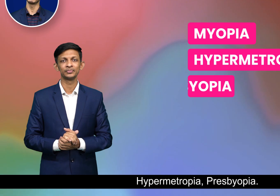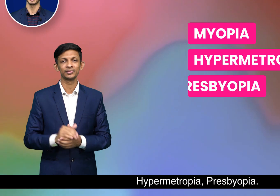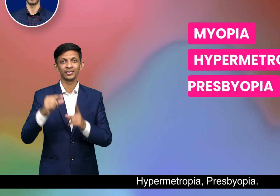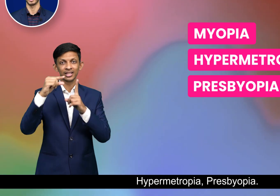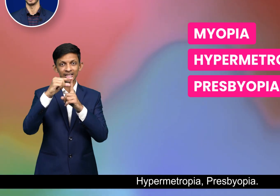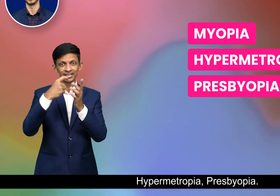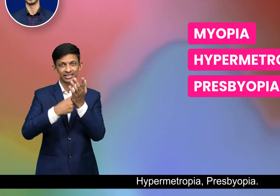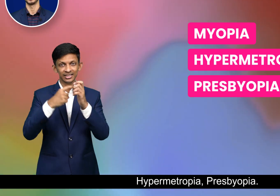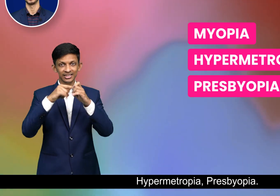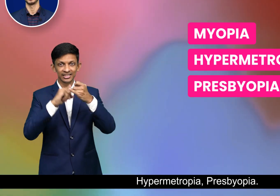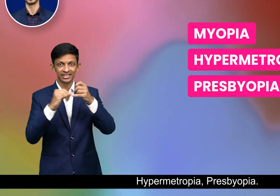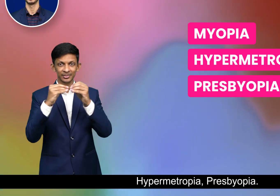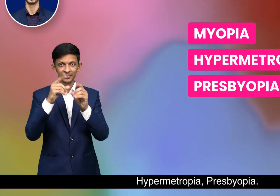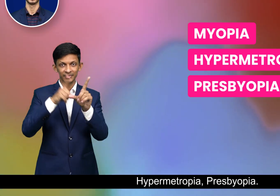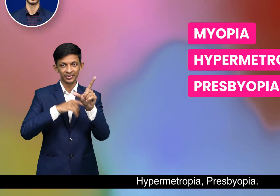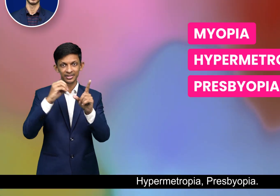presbyopia.